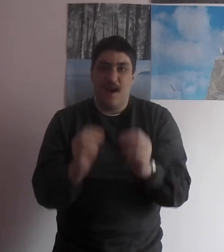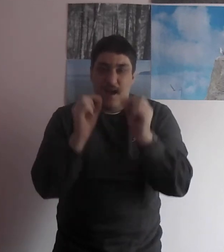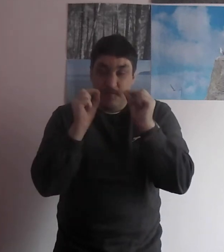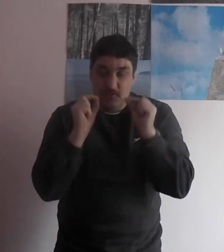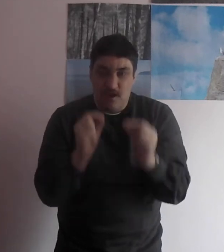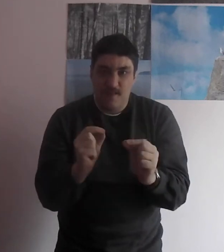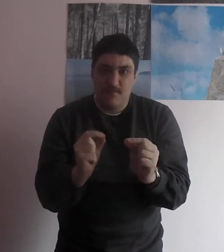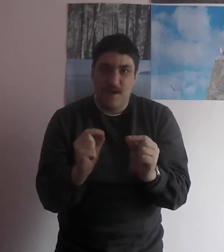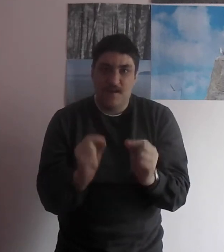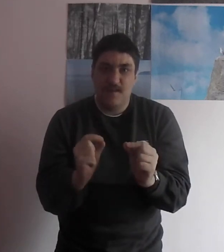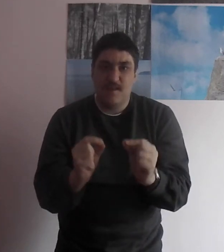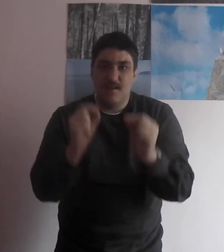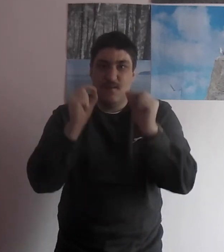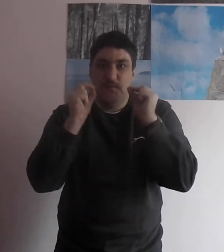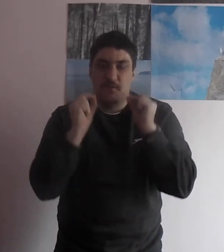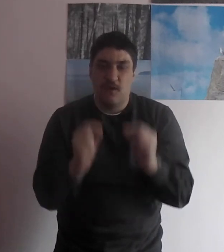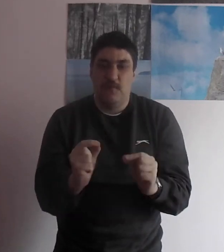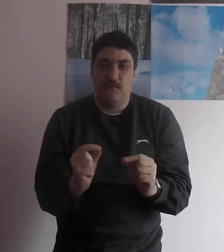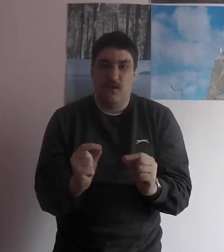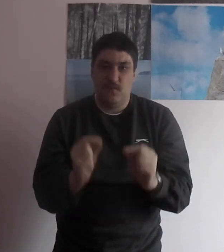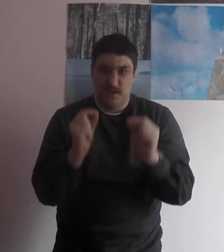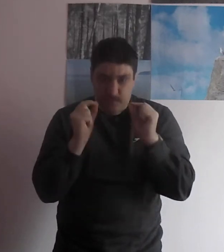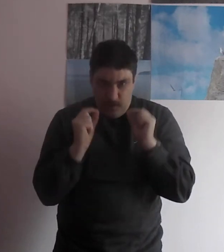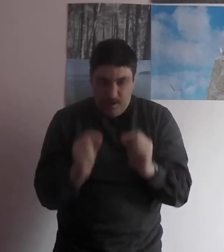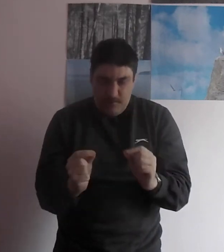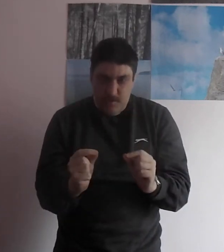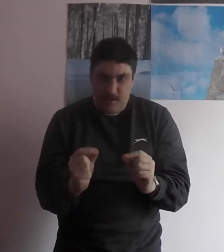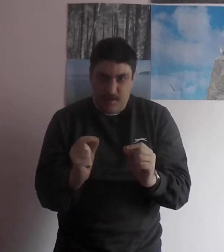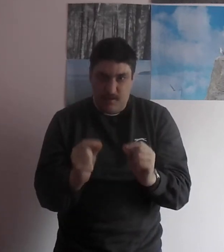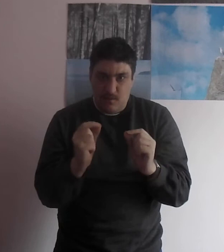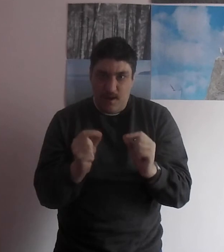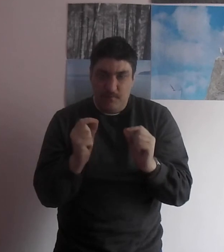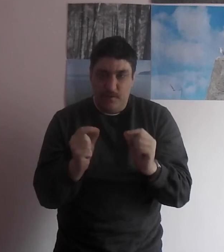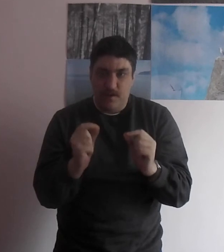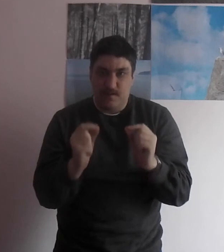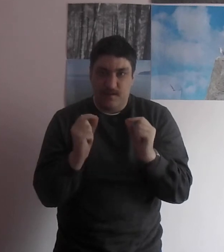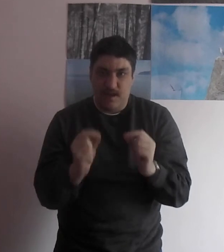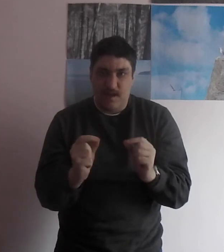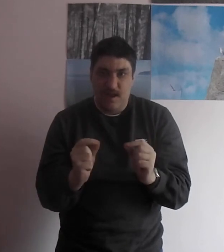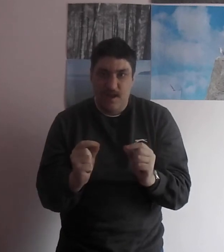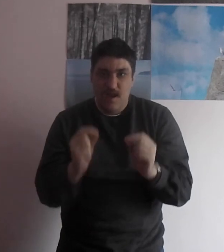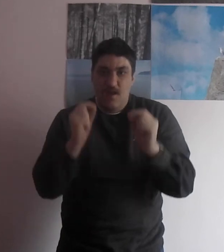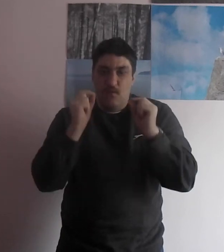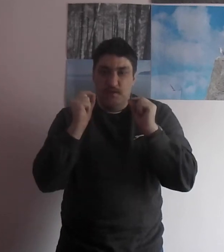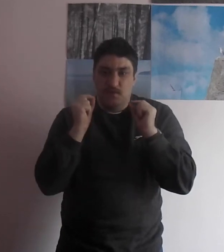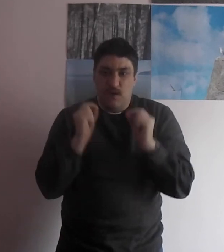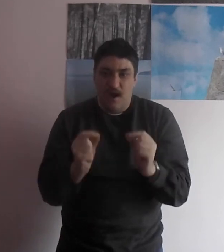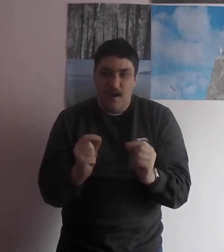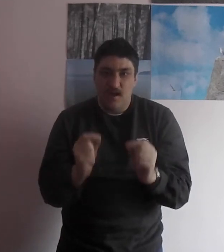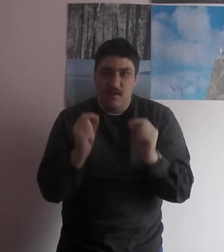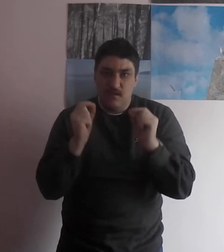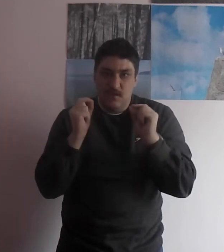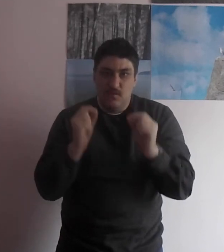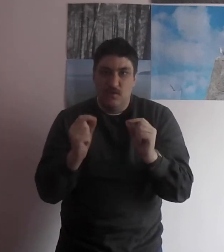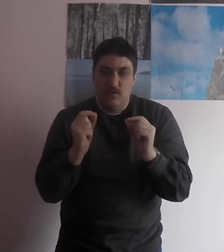am trying to make this into a proper vlog, which is why I'm doing this the way I'm doing it today, which is why you will not